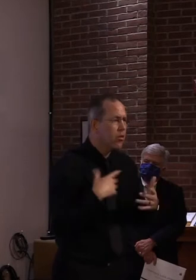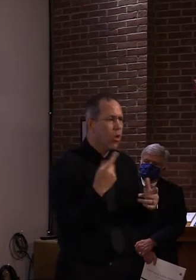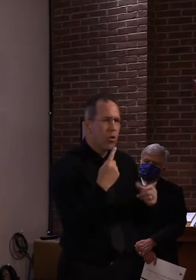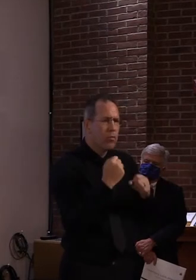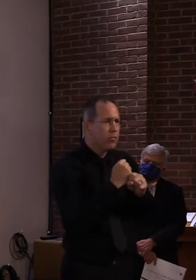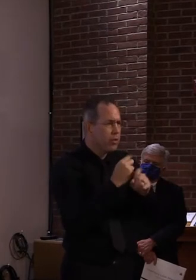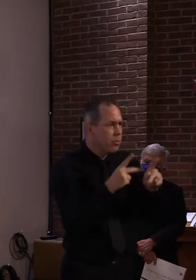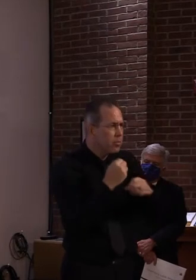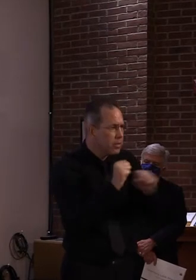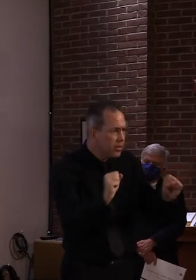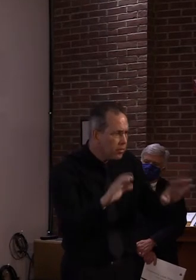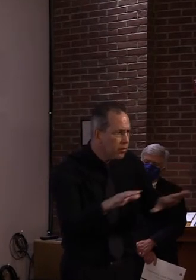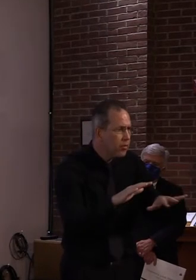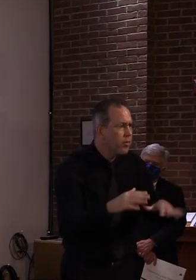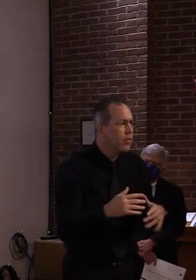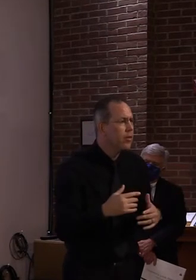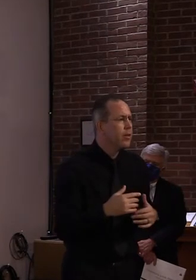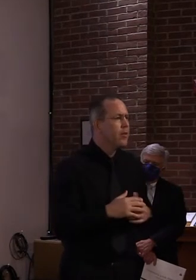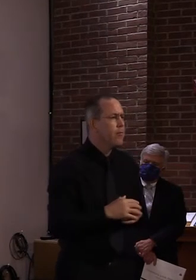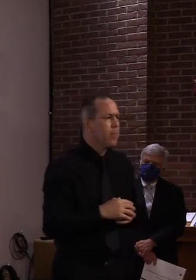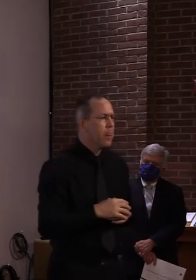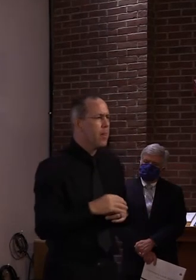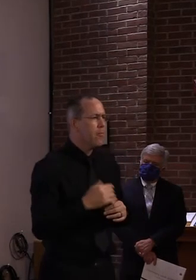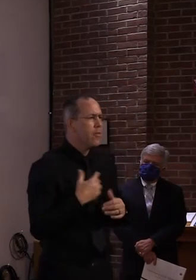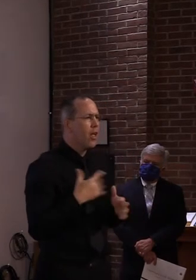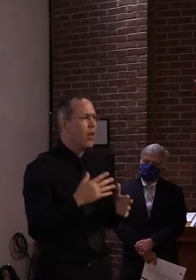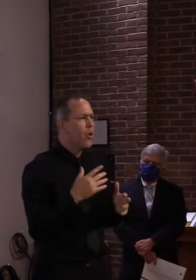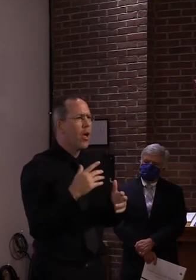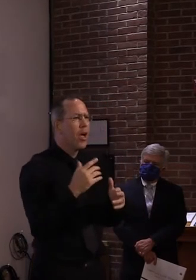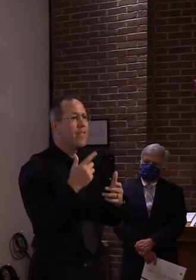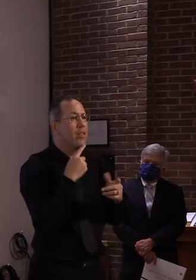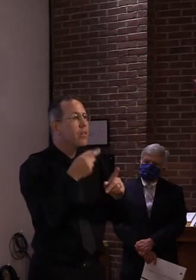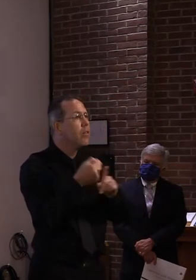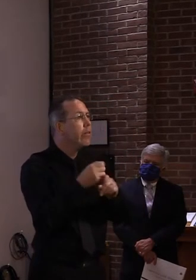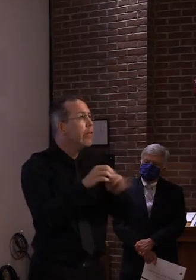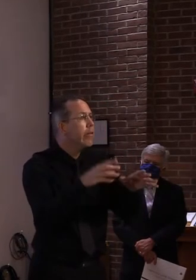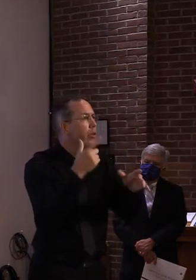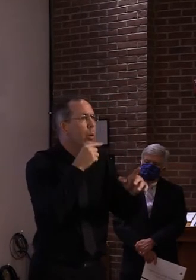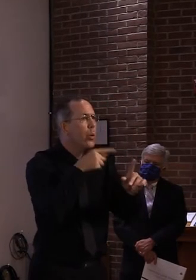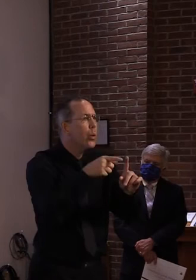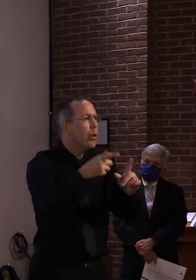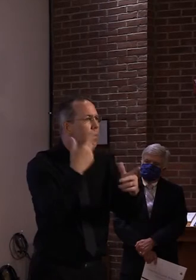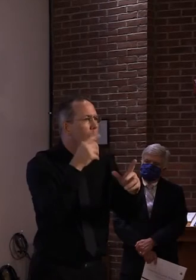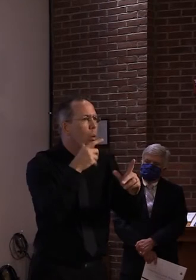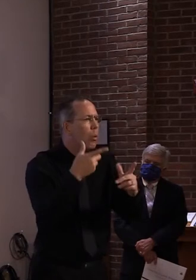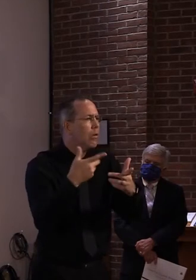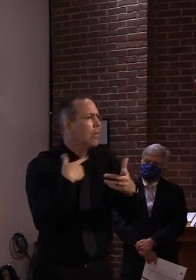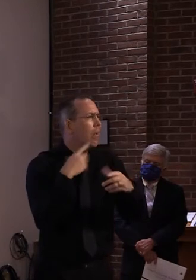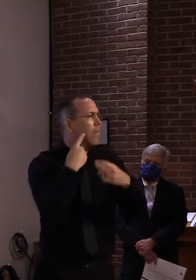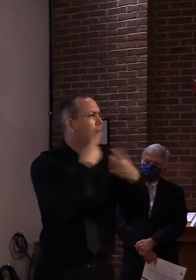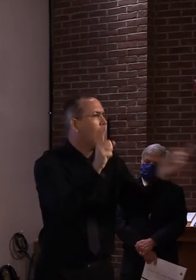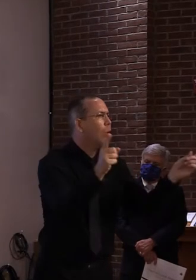assure ourselves we've done that, we will make the kinds of announcements that we need to make to protect public health.